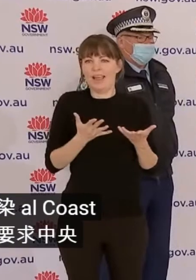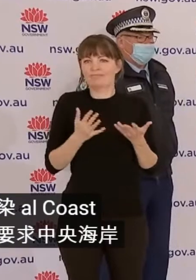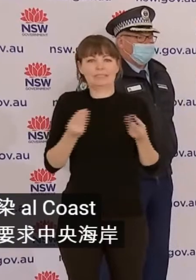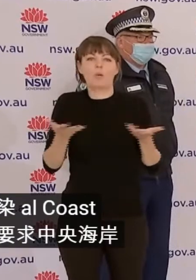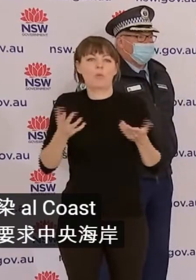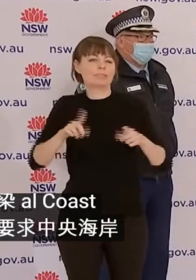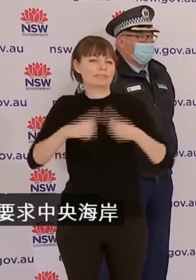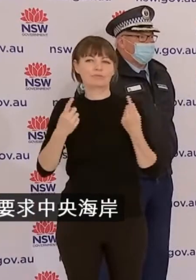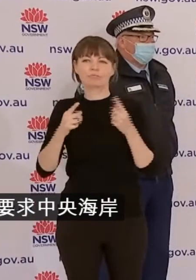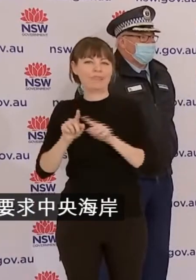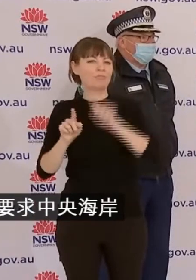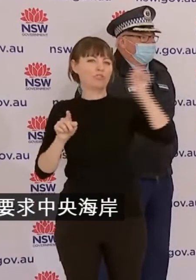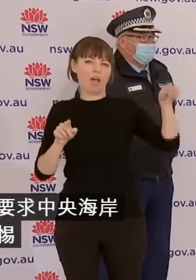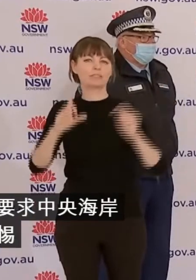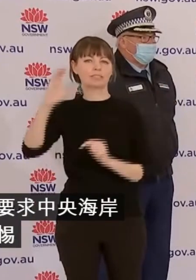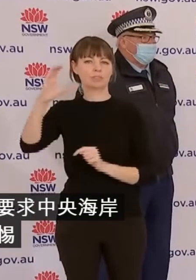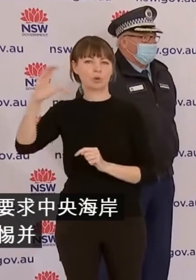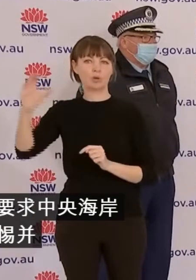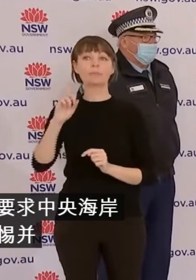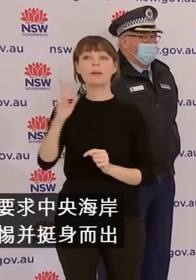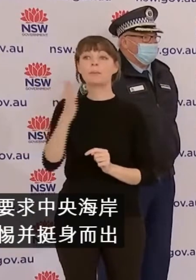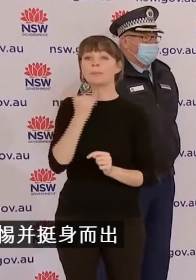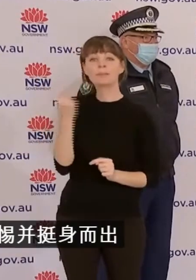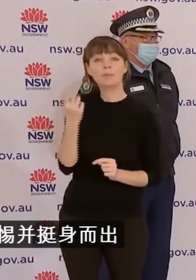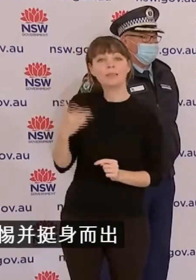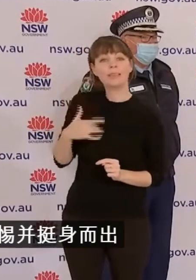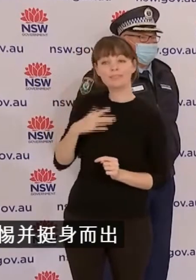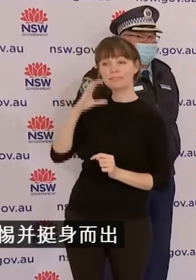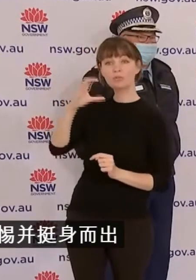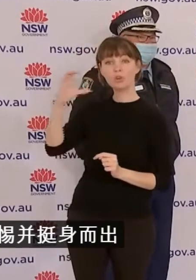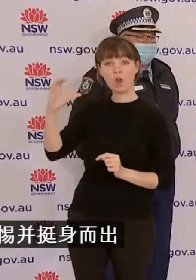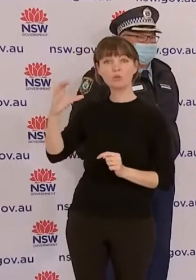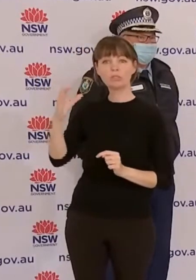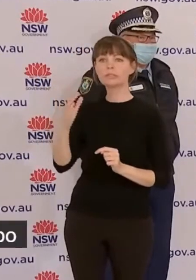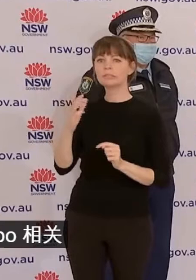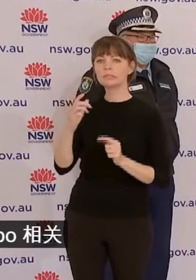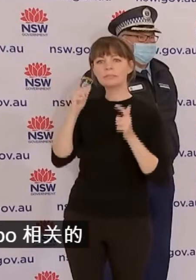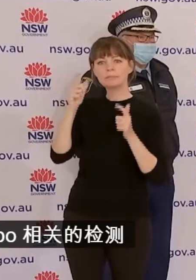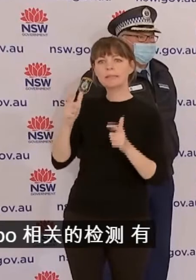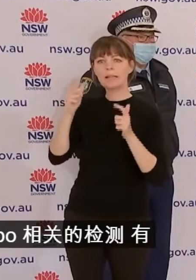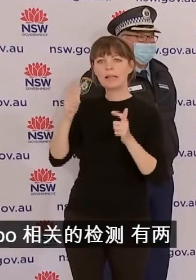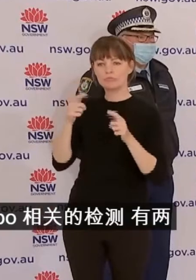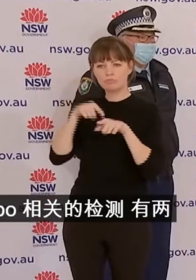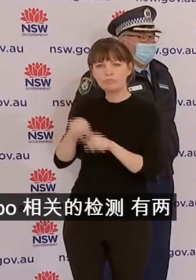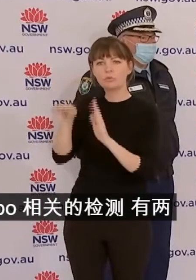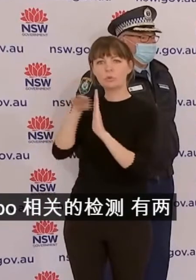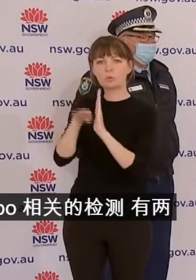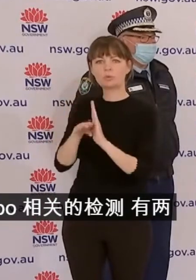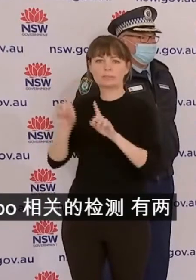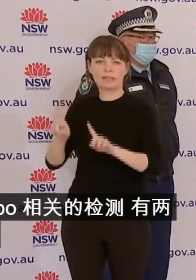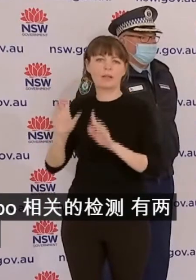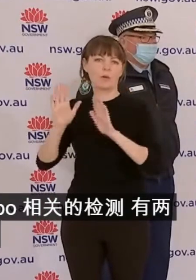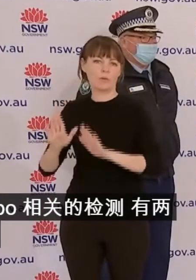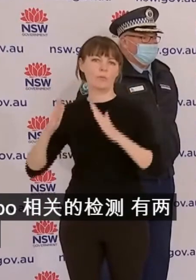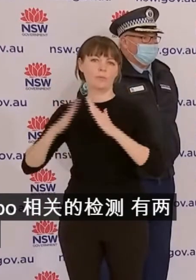ask the Central Coast community to be very vigilant and come forward for testing. In relation to Dubbo, there is 2 confirmed